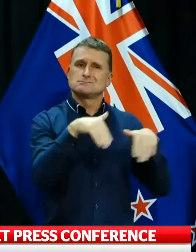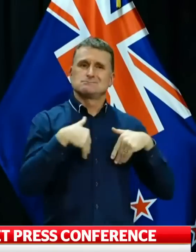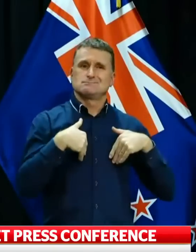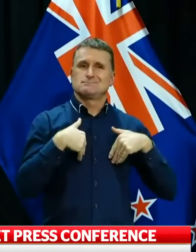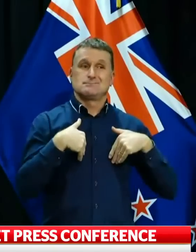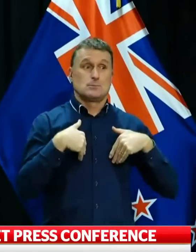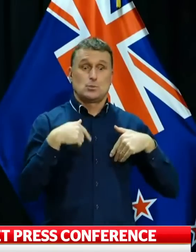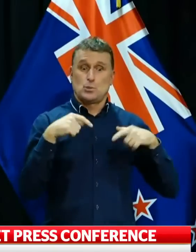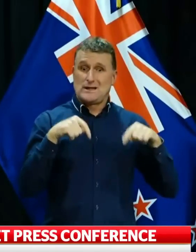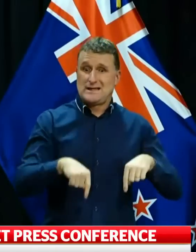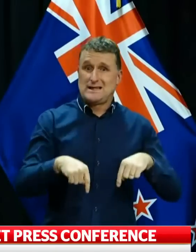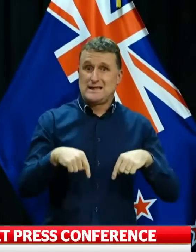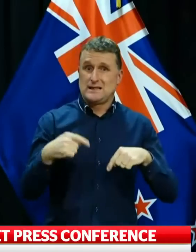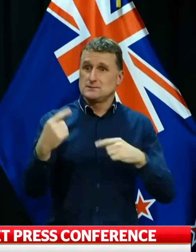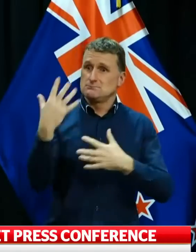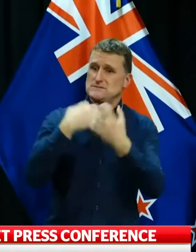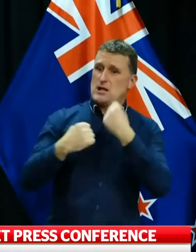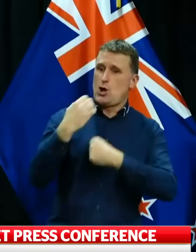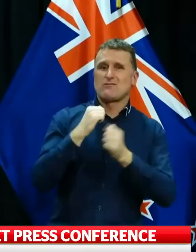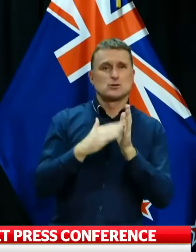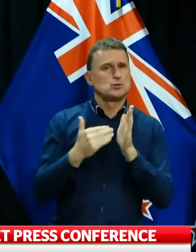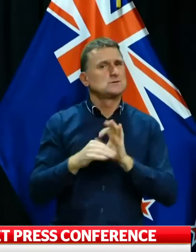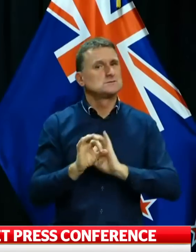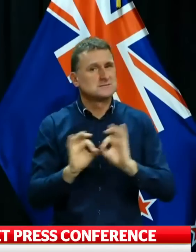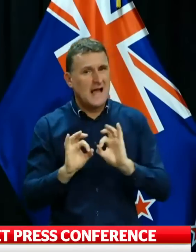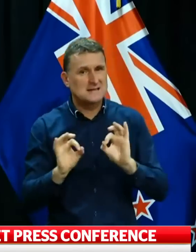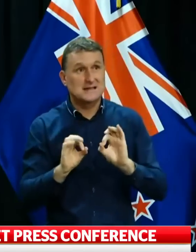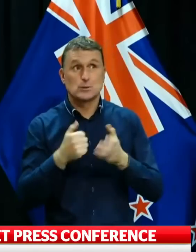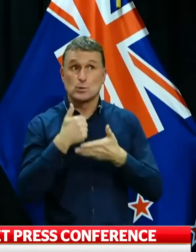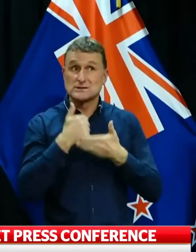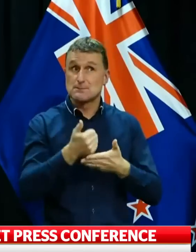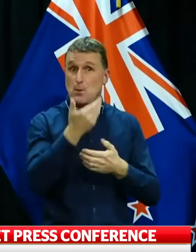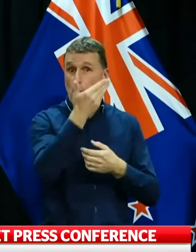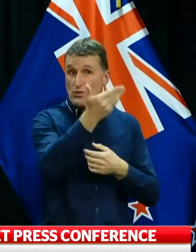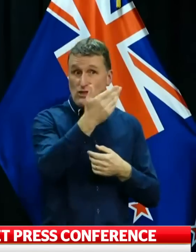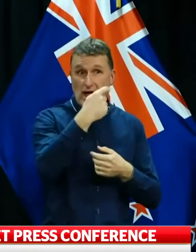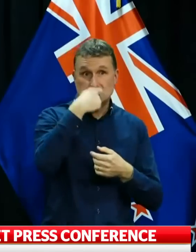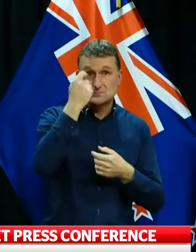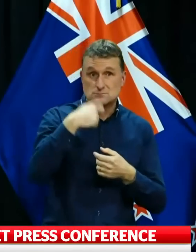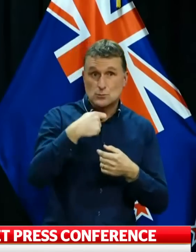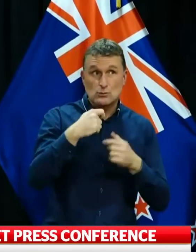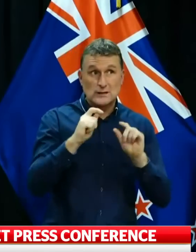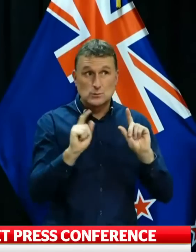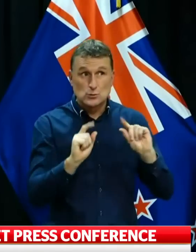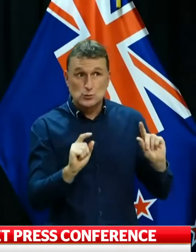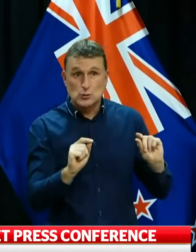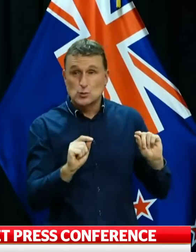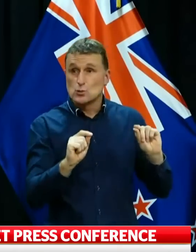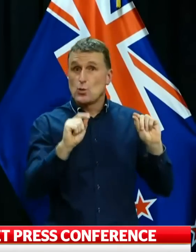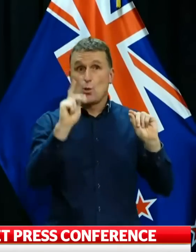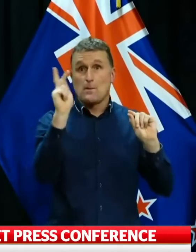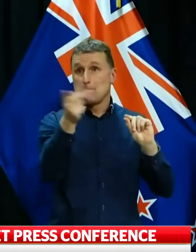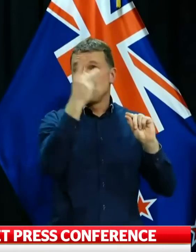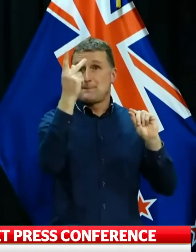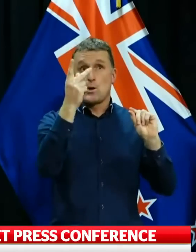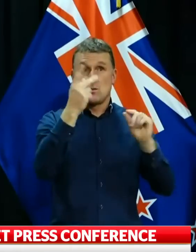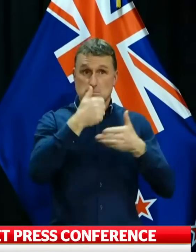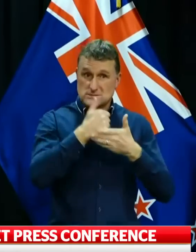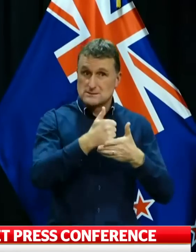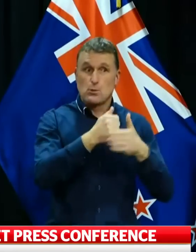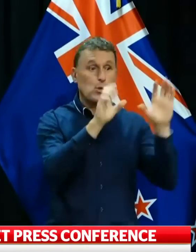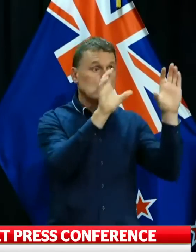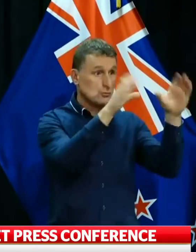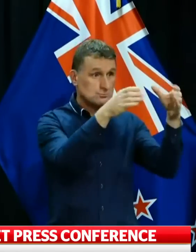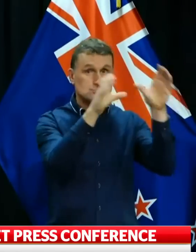Do we support a diplomatic resolution or supporting parties coming together to find a resolution? Absolutely,